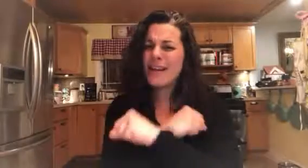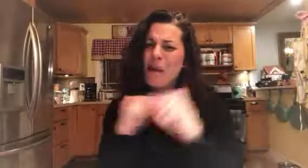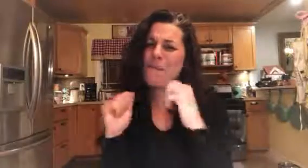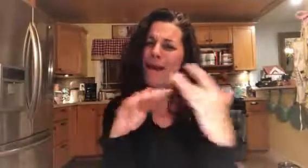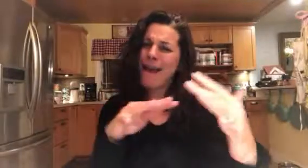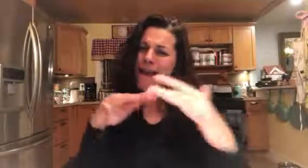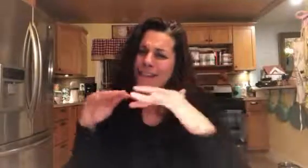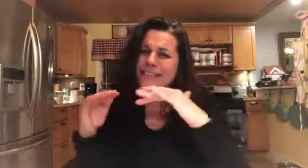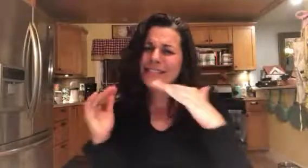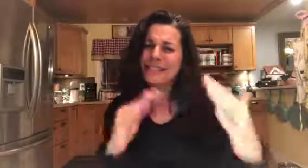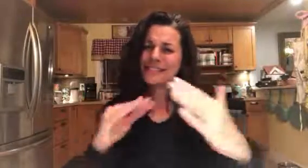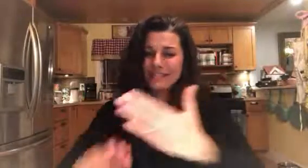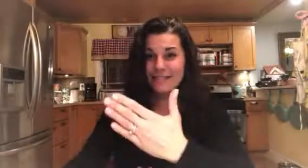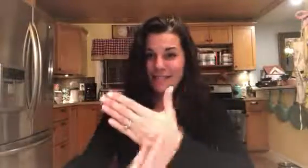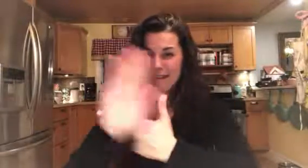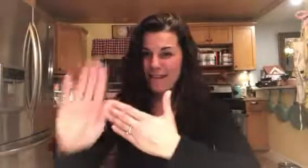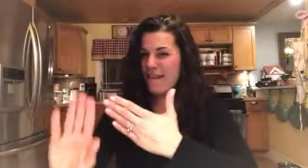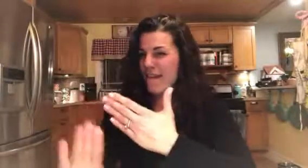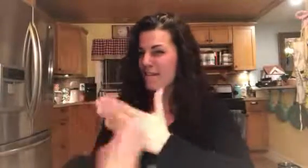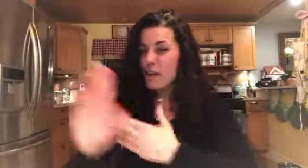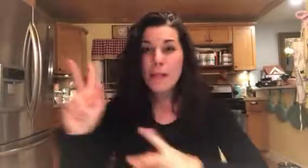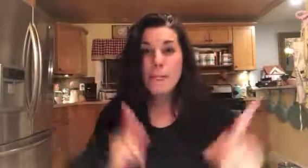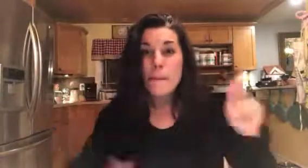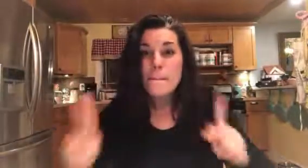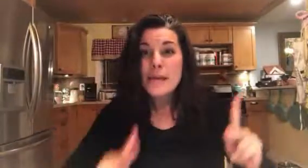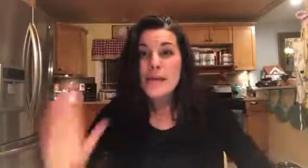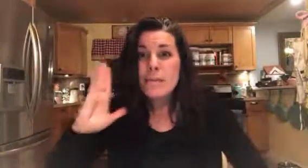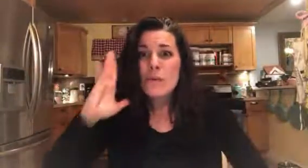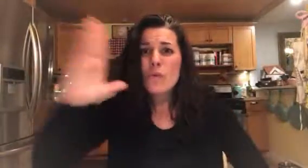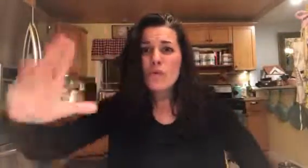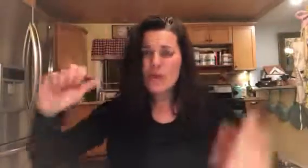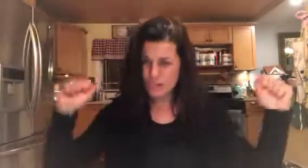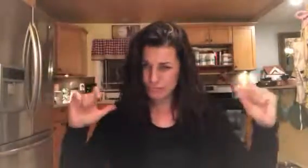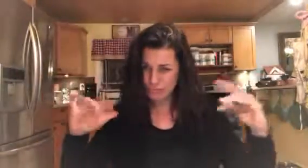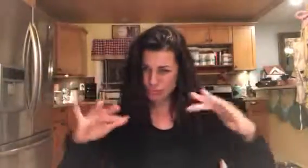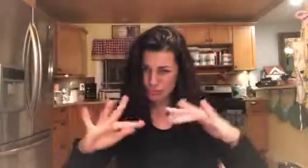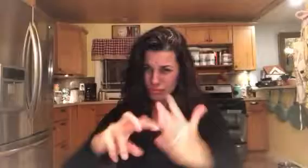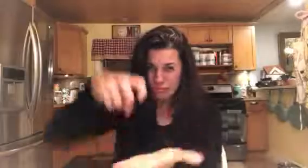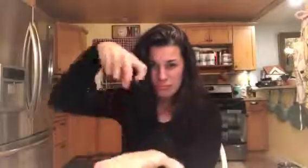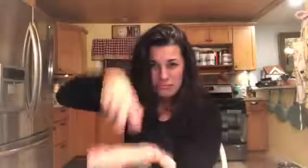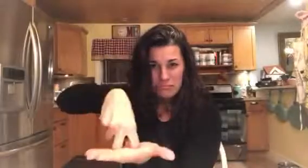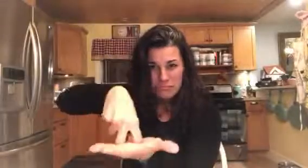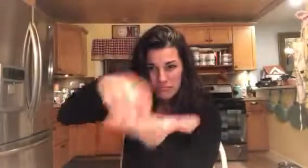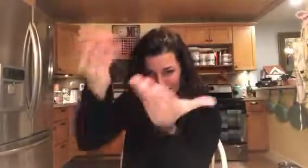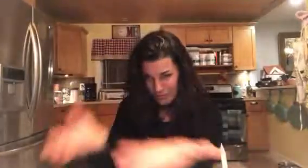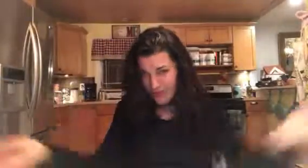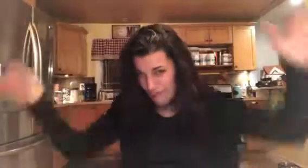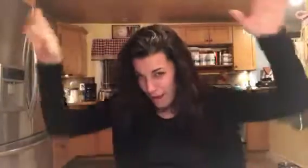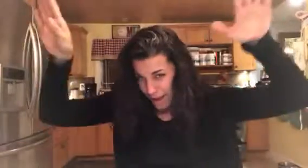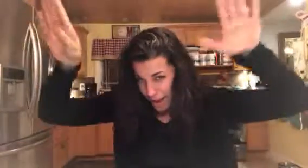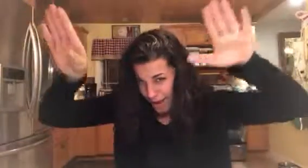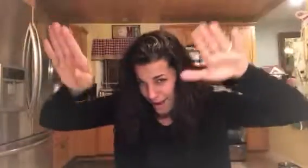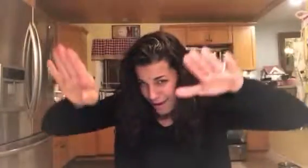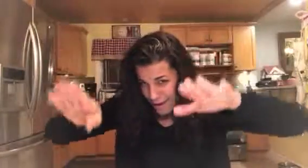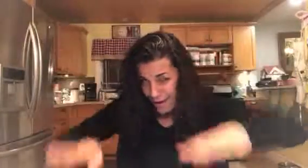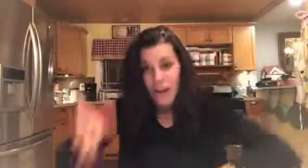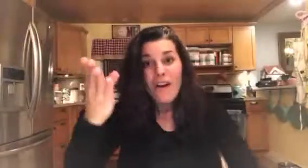our battles, and every knee will bow before him. Our